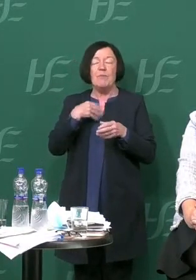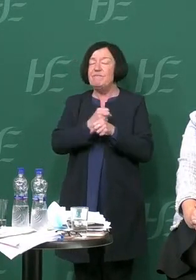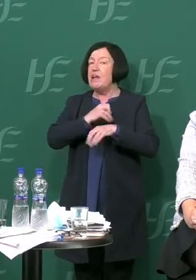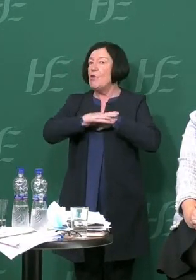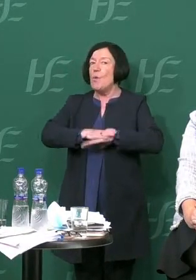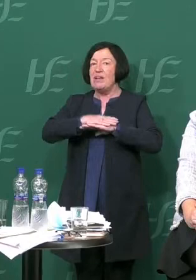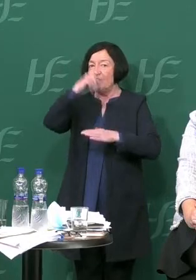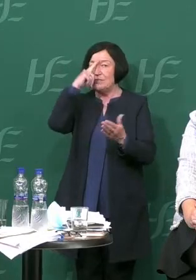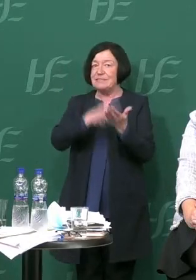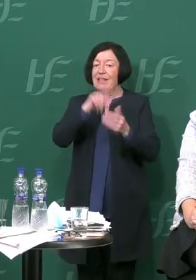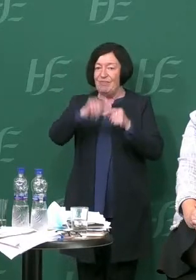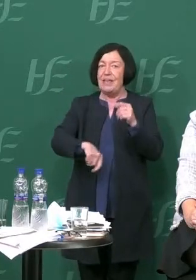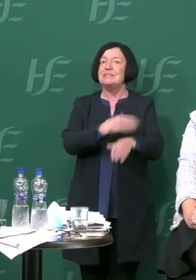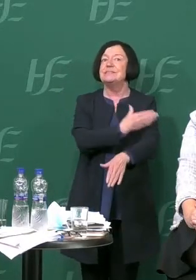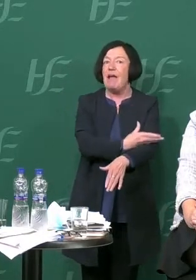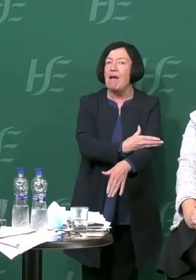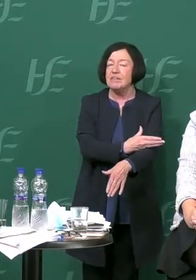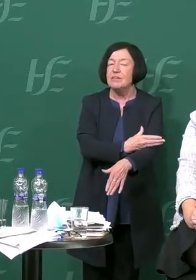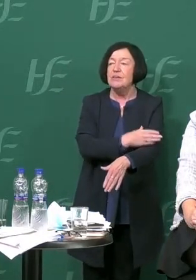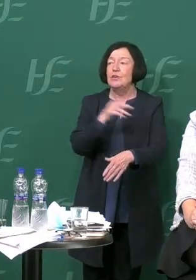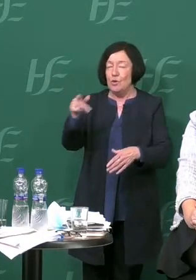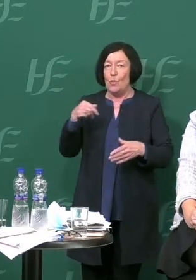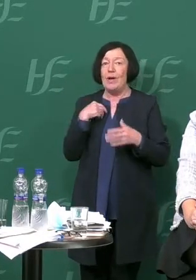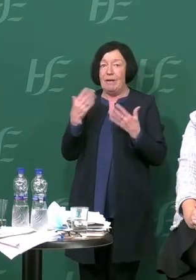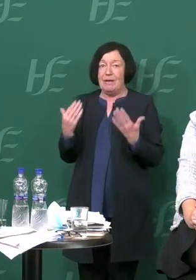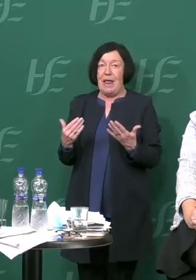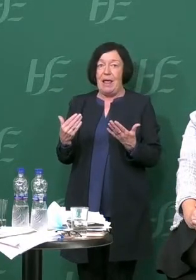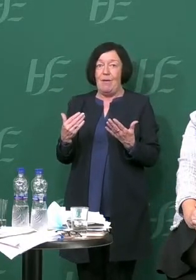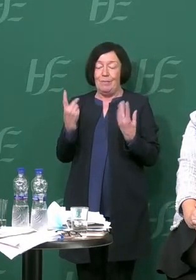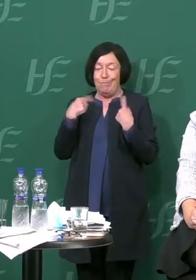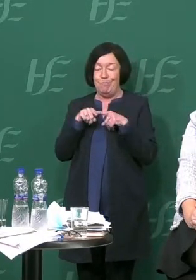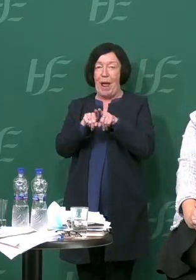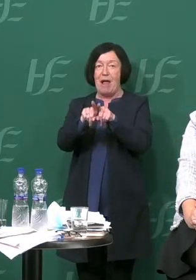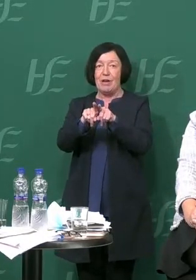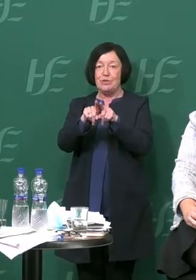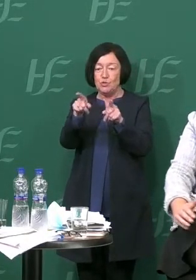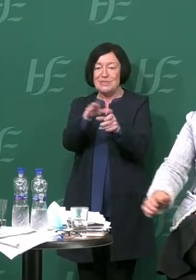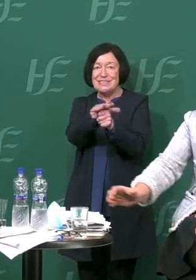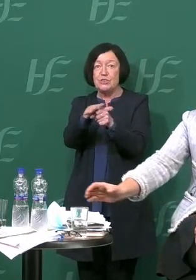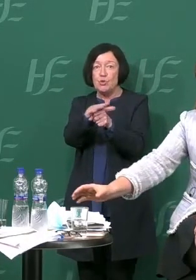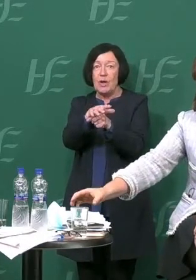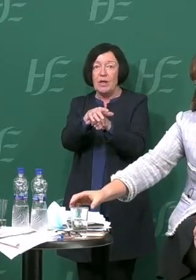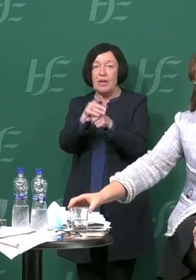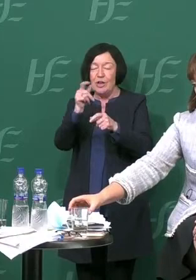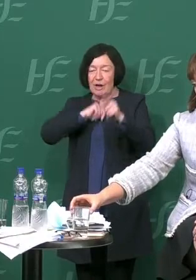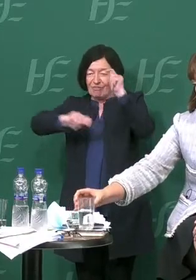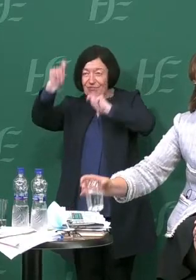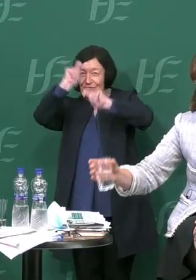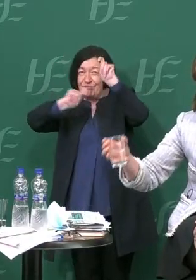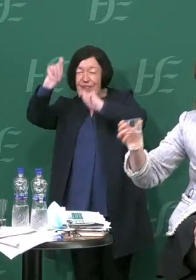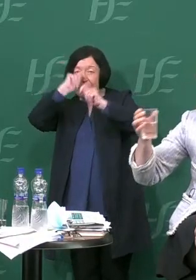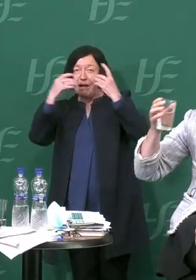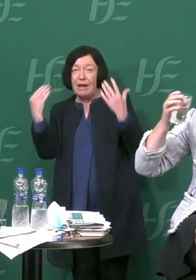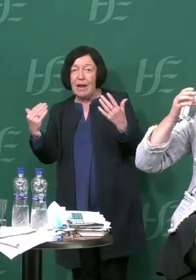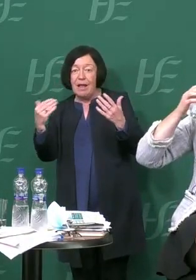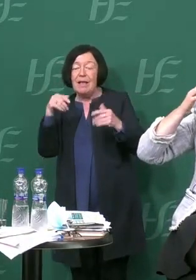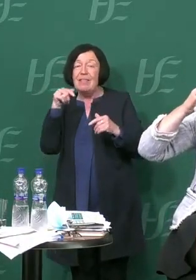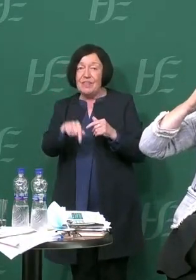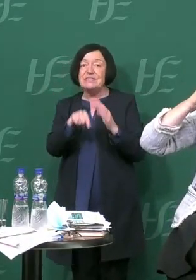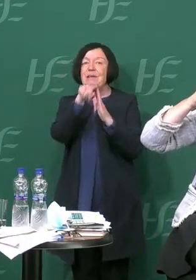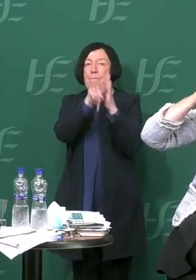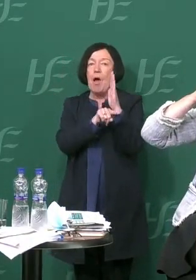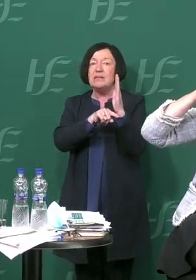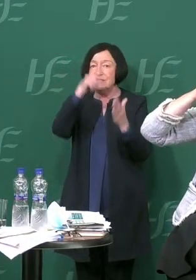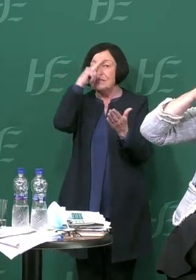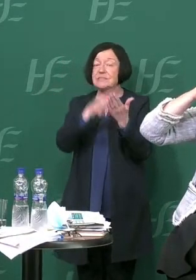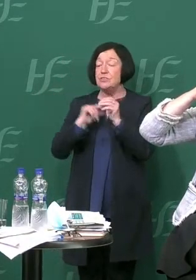waited for a decision and then start thinking about it. So we are doing it in parallel now, doing our scenario planning, doing our thinking. Ultimately, this is a policy